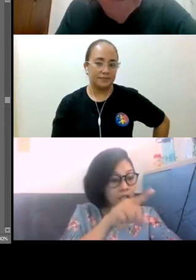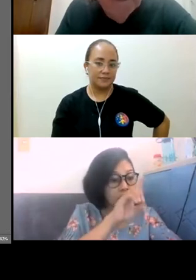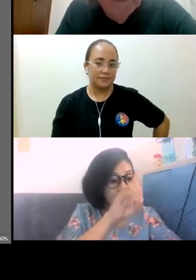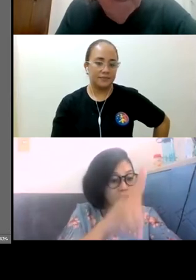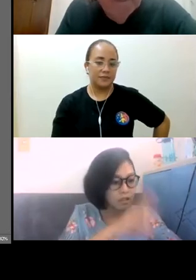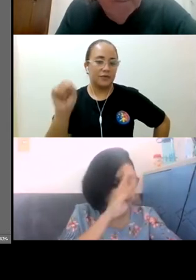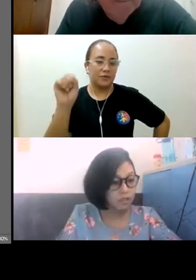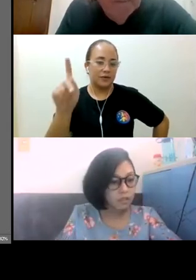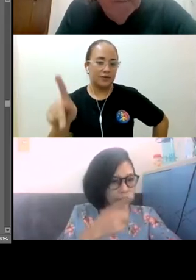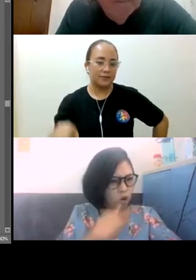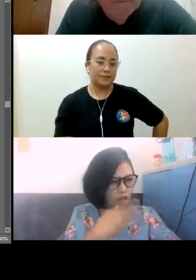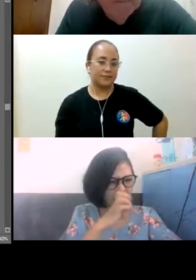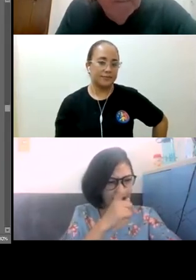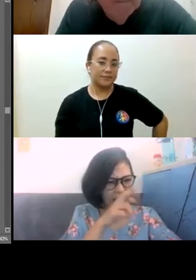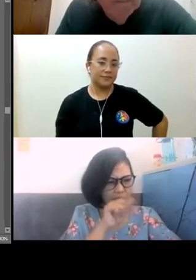Okay.